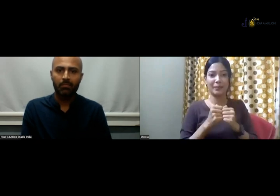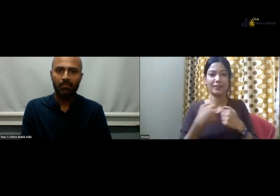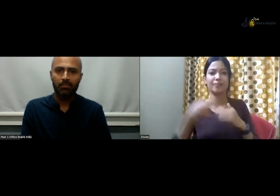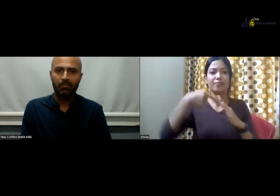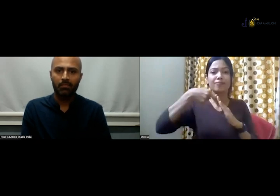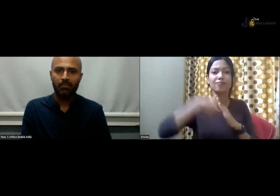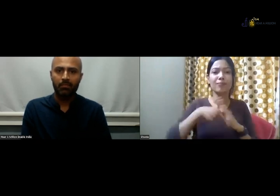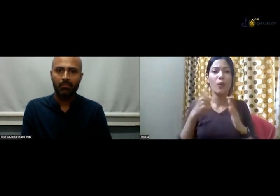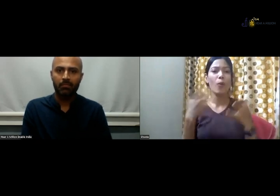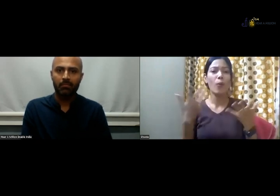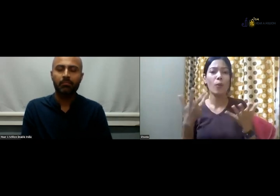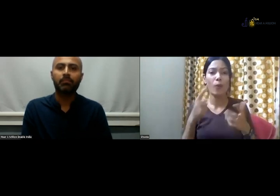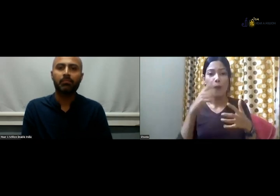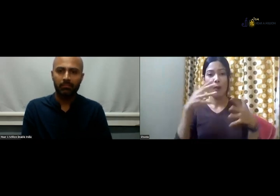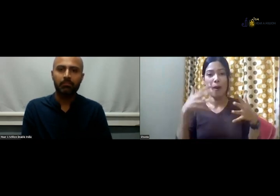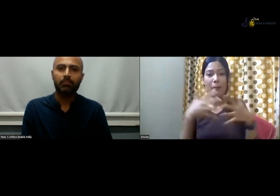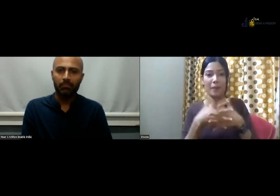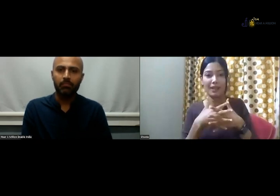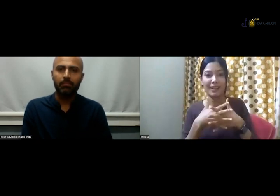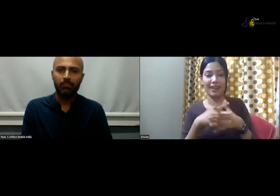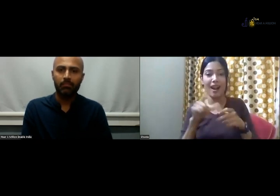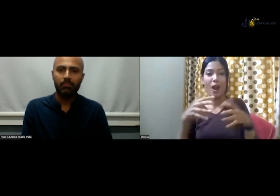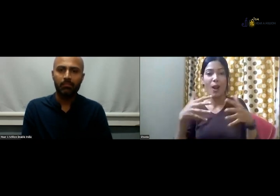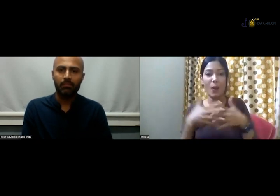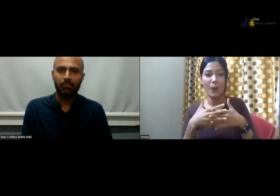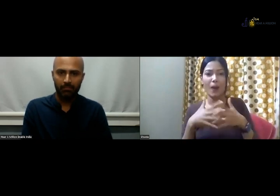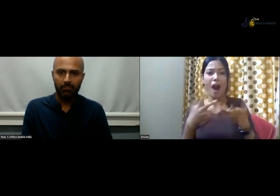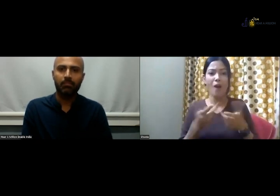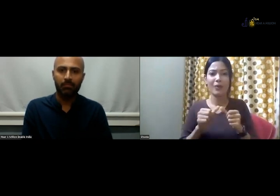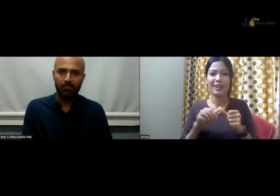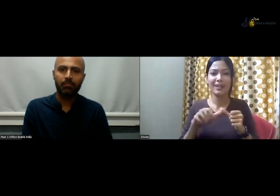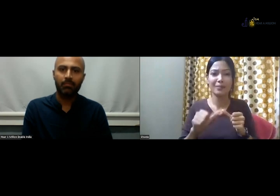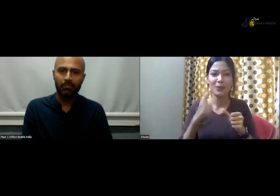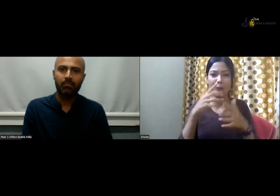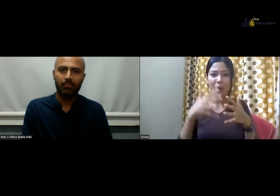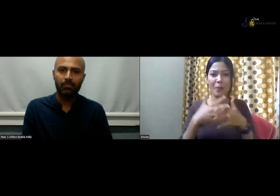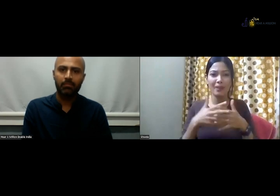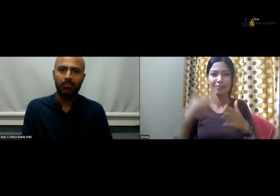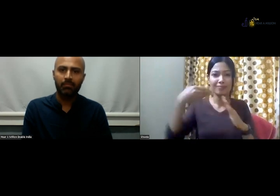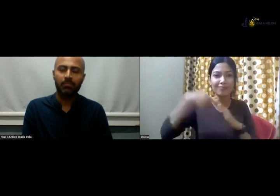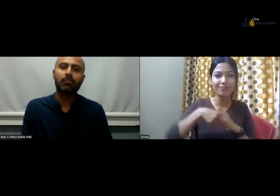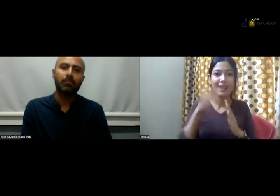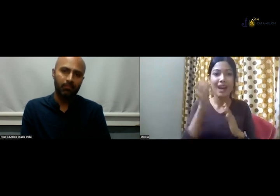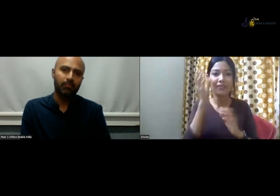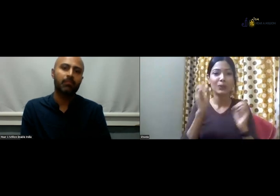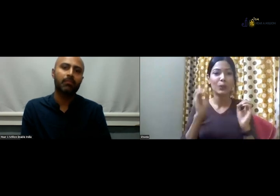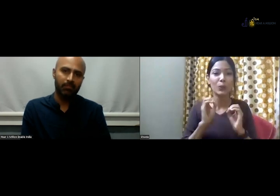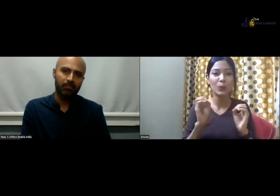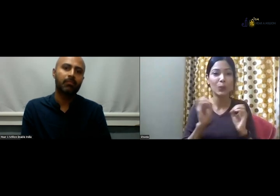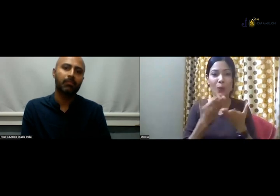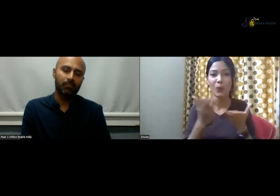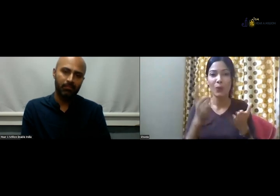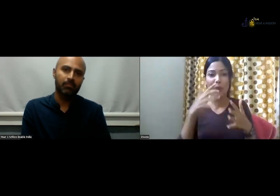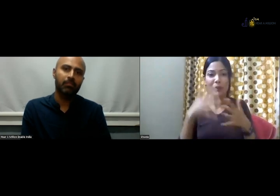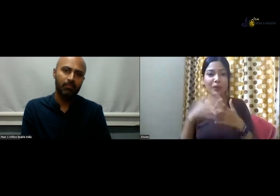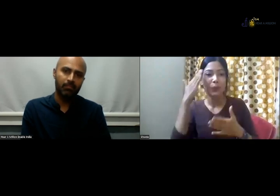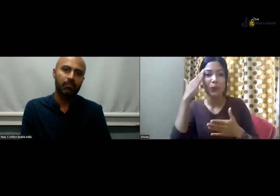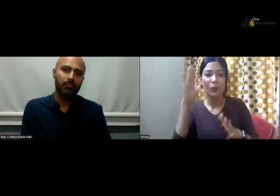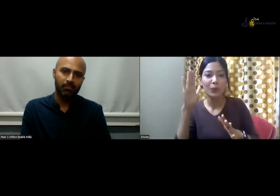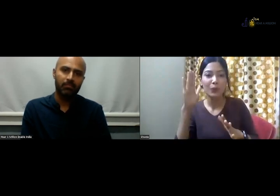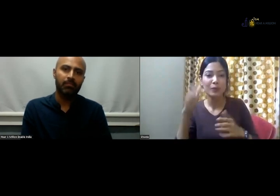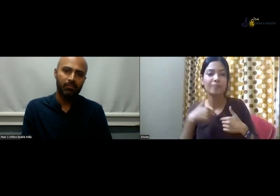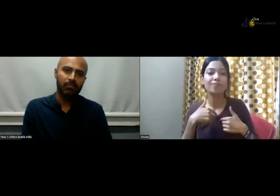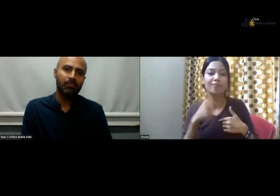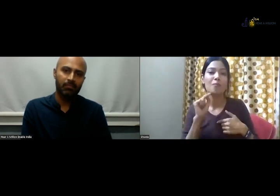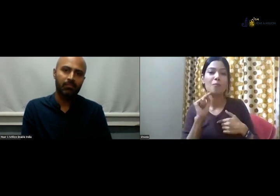I invited her for an interview. We talked about how to provide accessibility for,